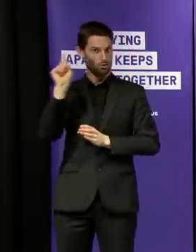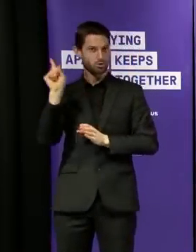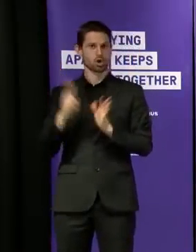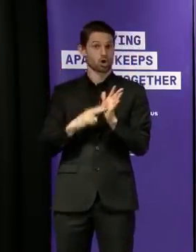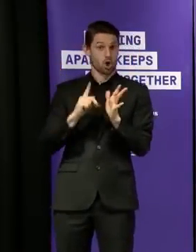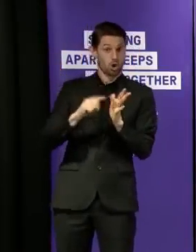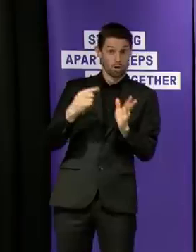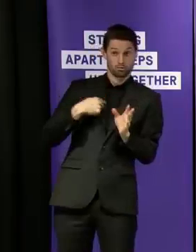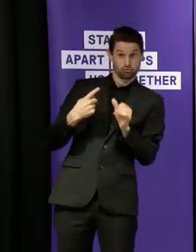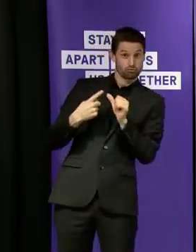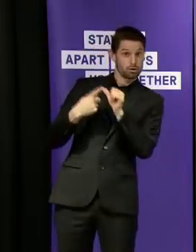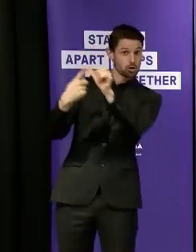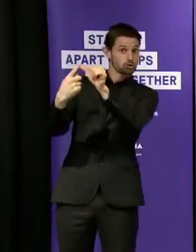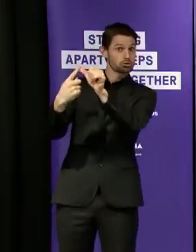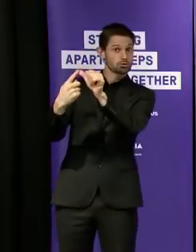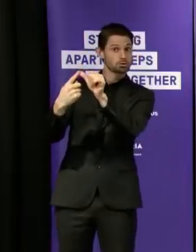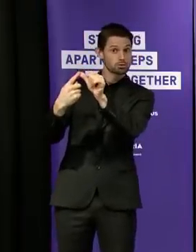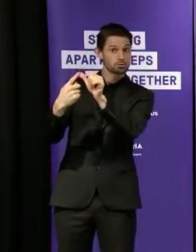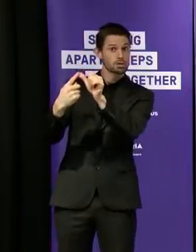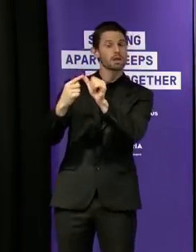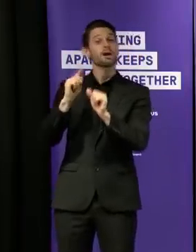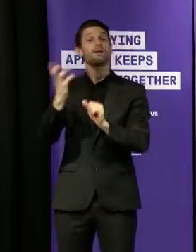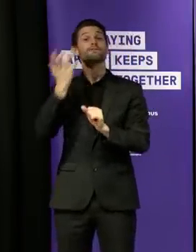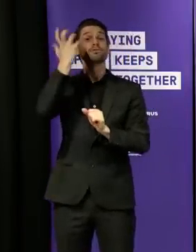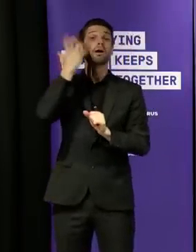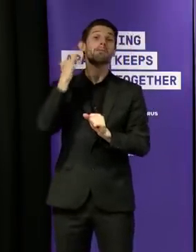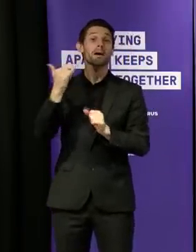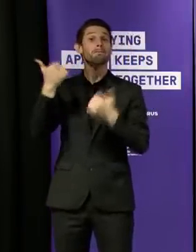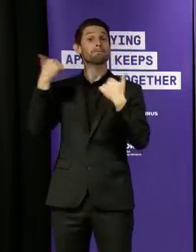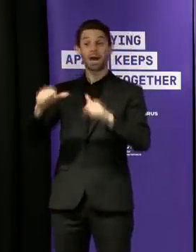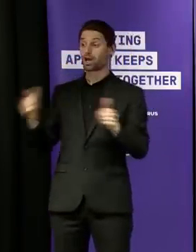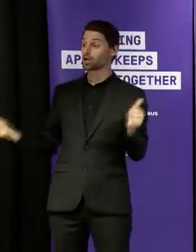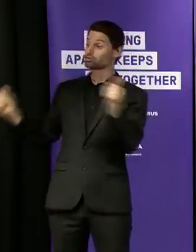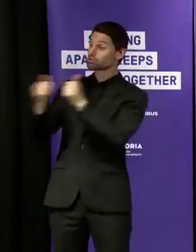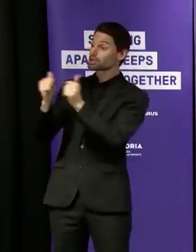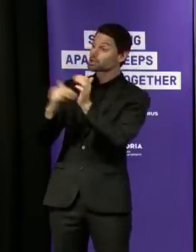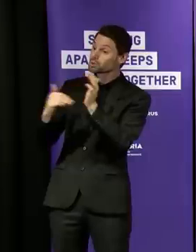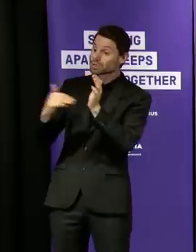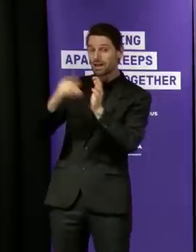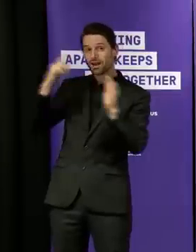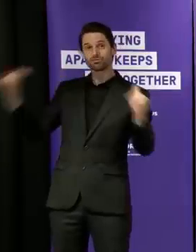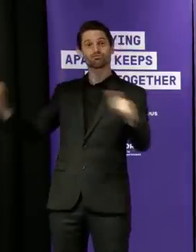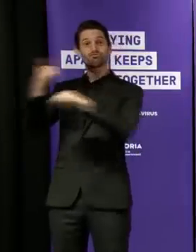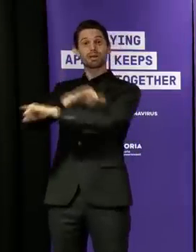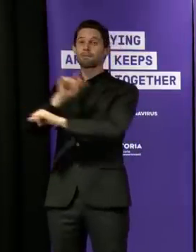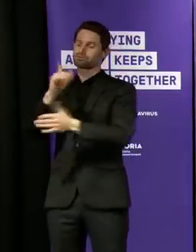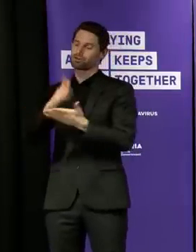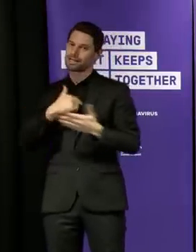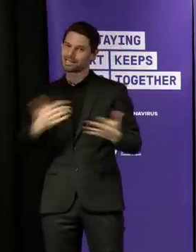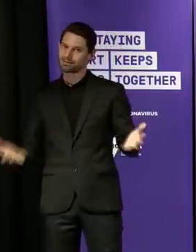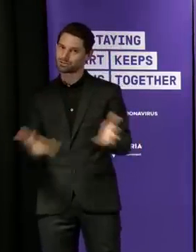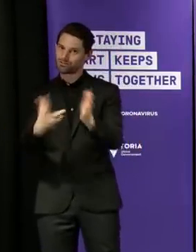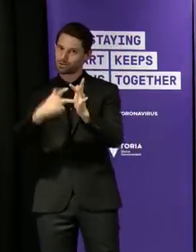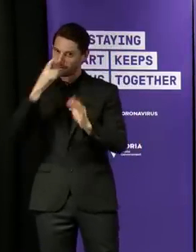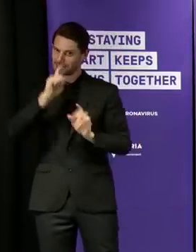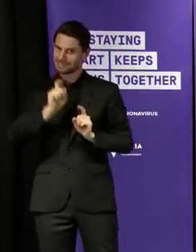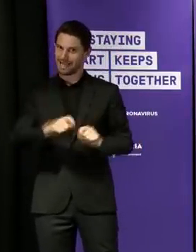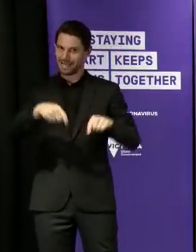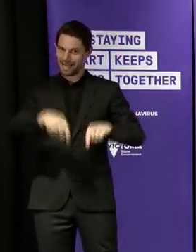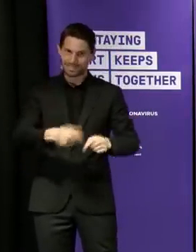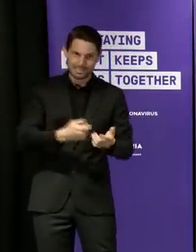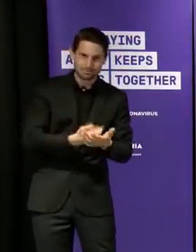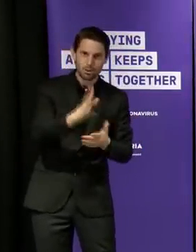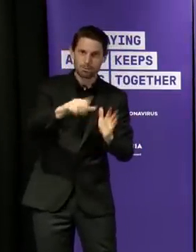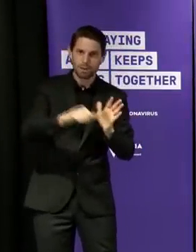commending all Victorians to stay in Victoria and spend up big in Victoria rather than going to New Zealand. This is fixable.